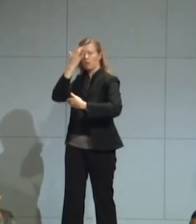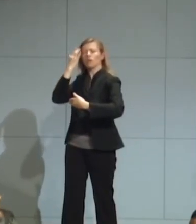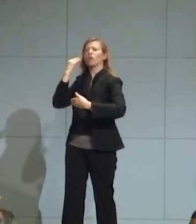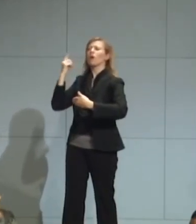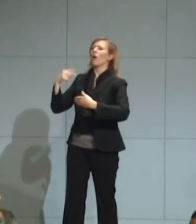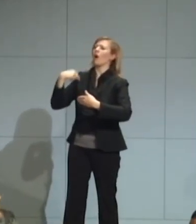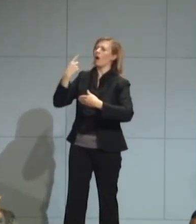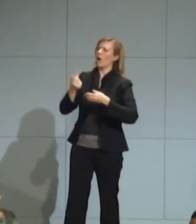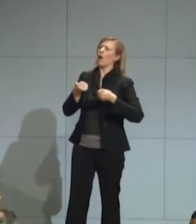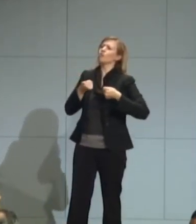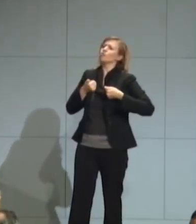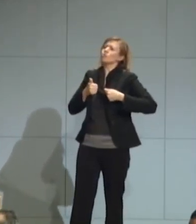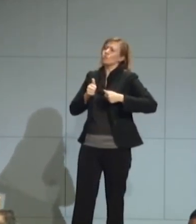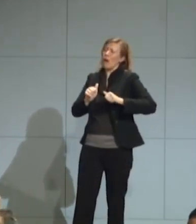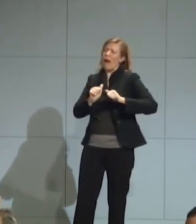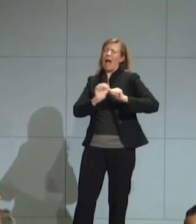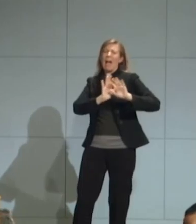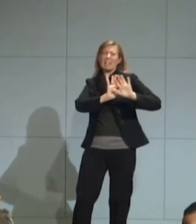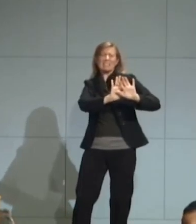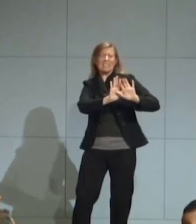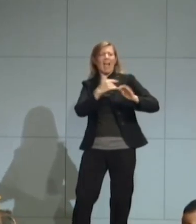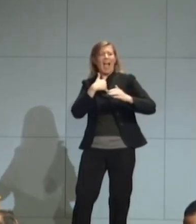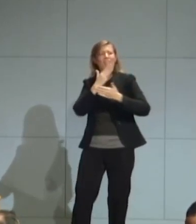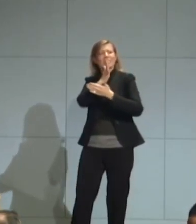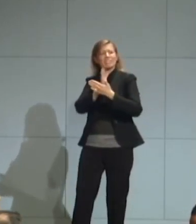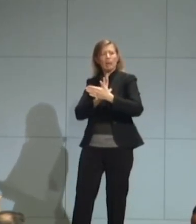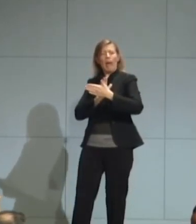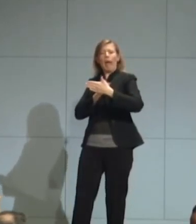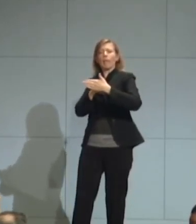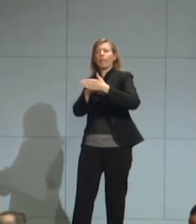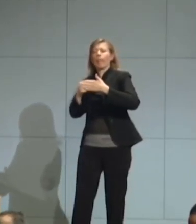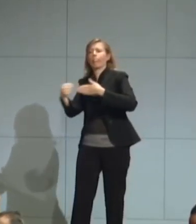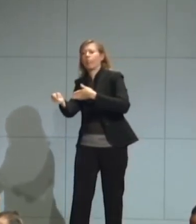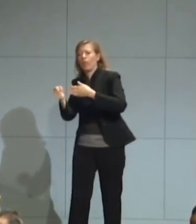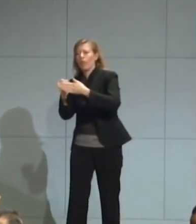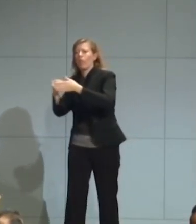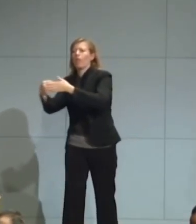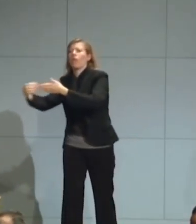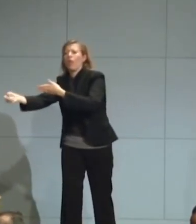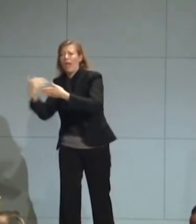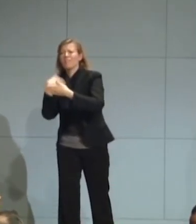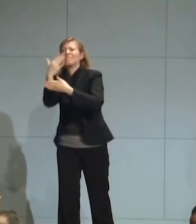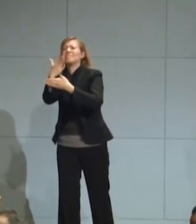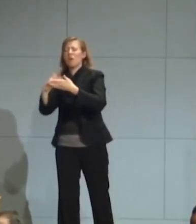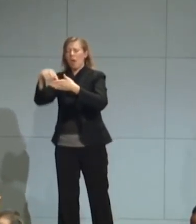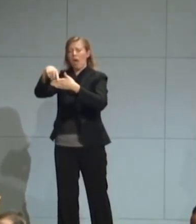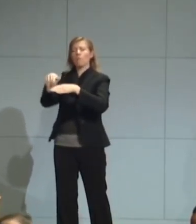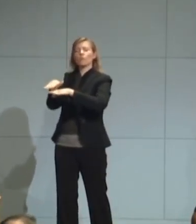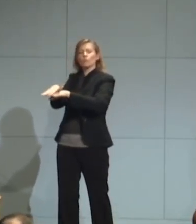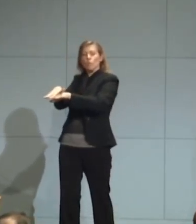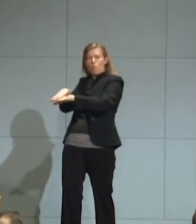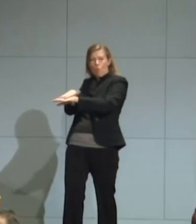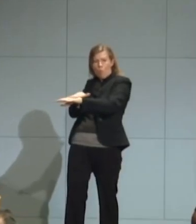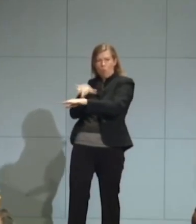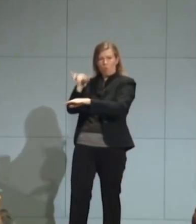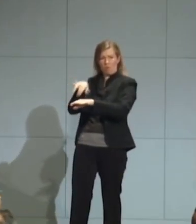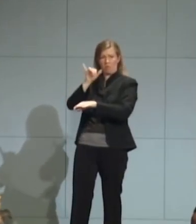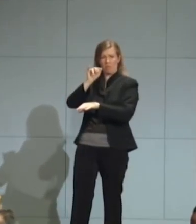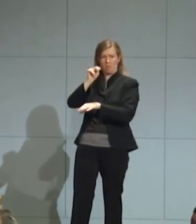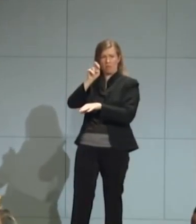not necessarily tell us much about the larger structure. So if in this country we have